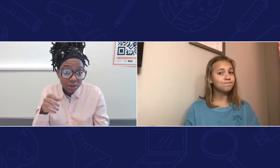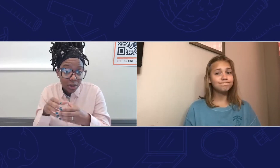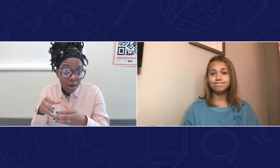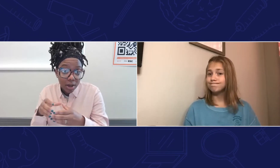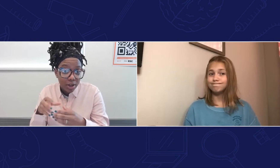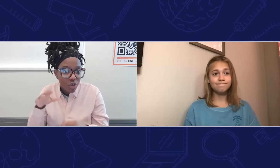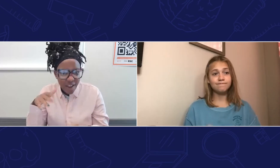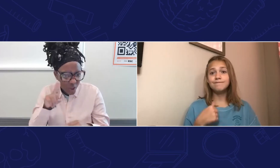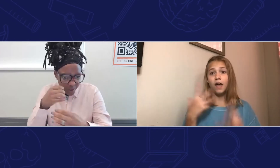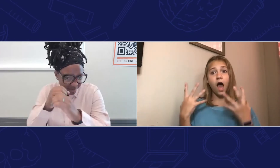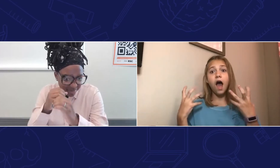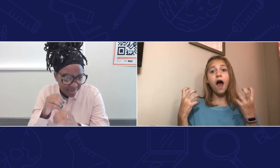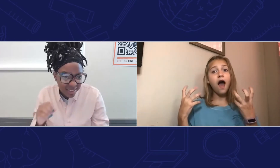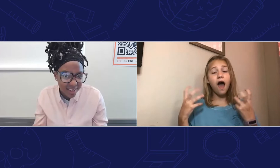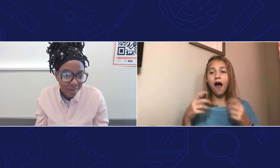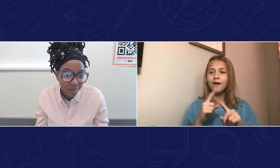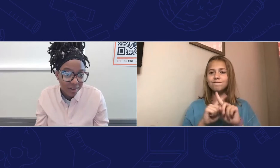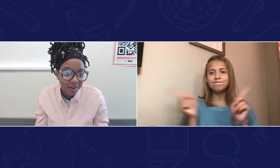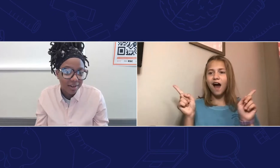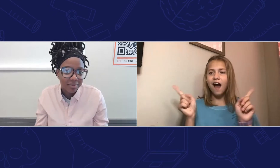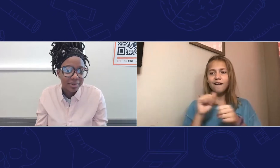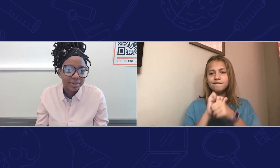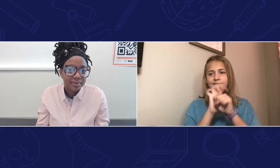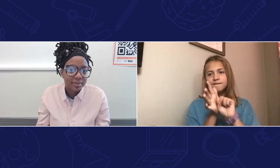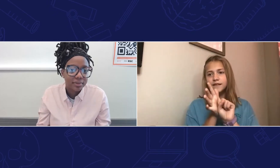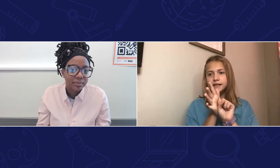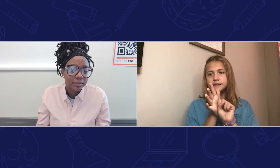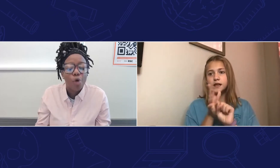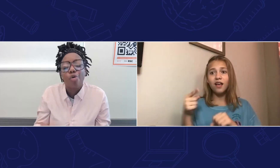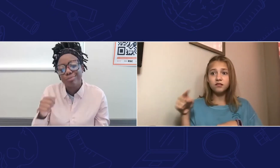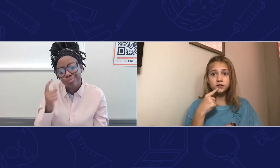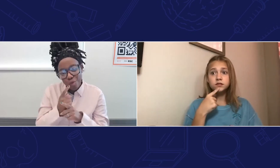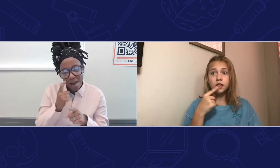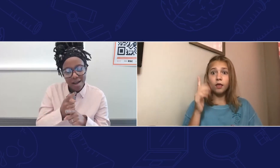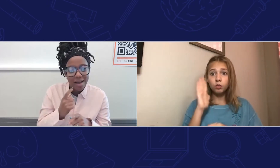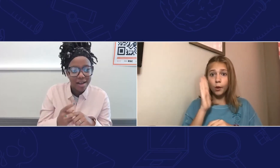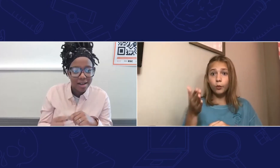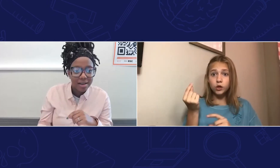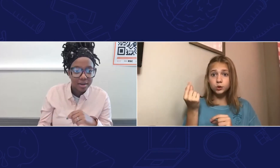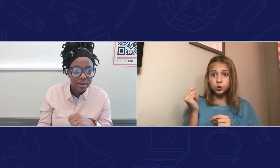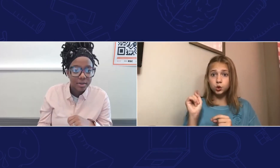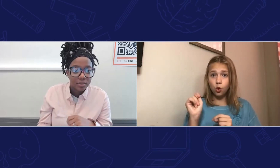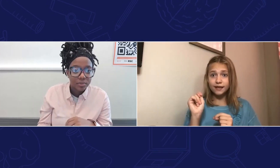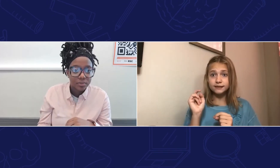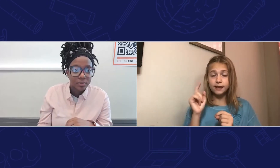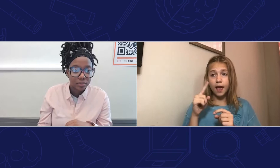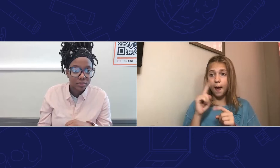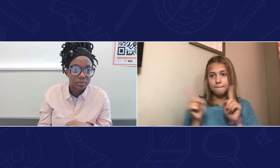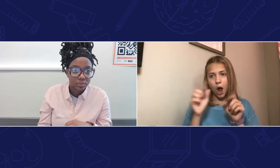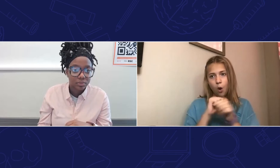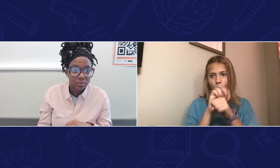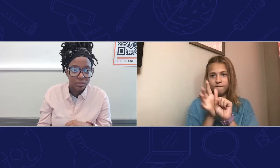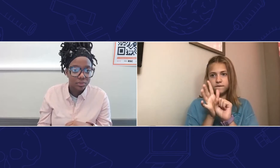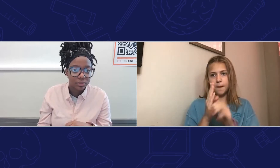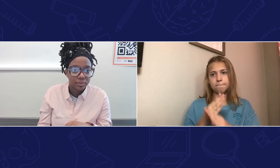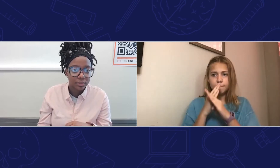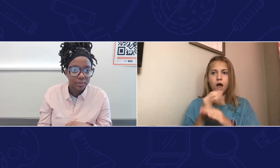Nope. You haven't used a microscope yet? I've been wanting to but COVID happened. Oh right right. They said we were going to but